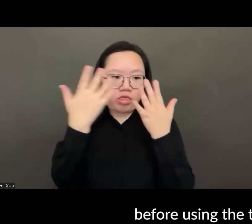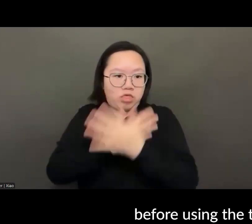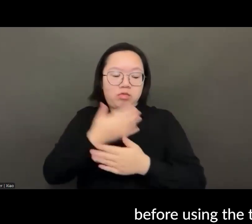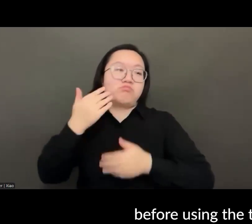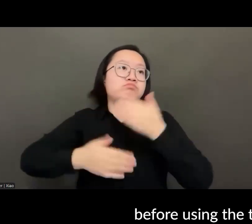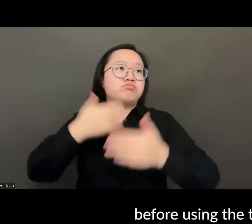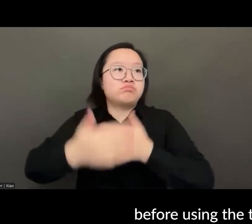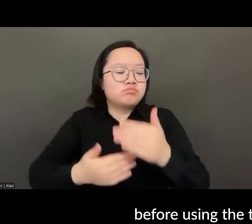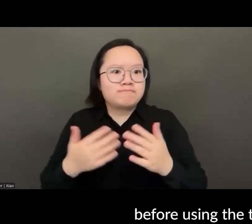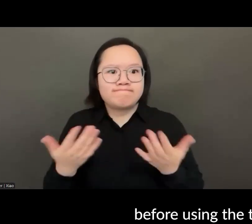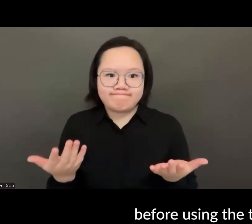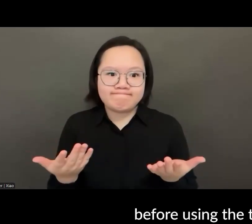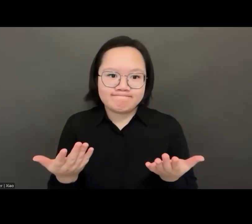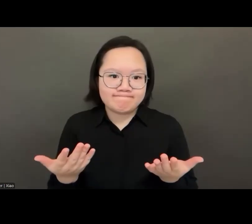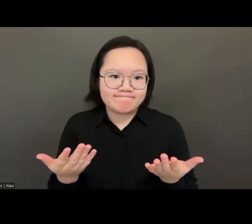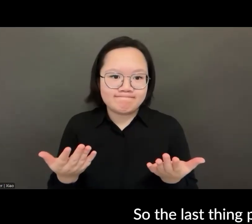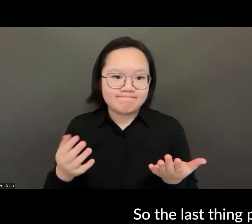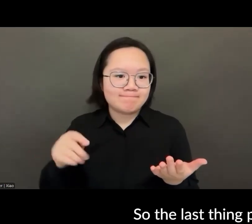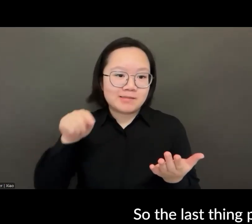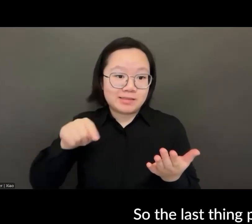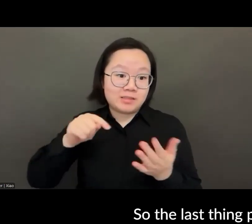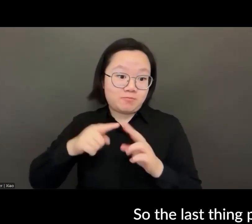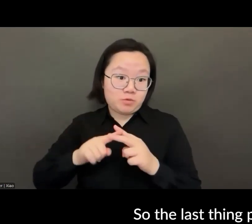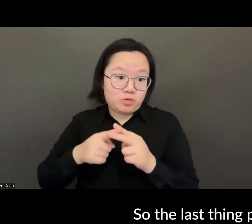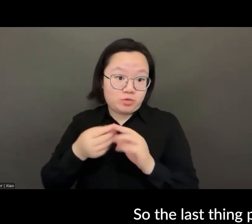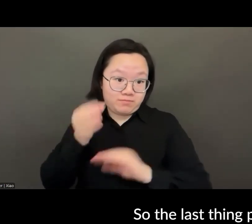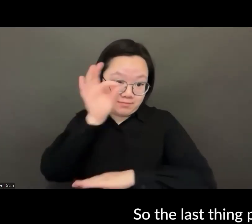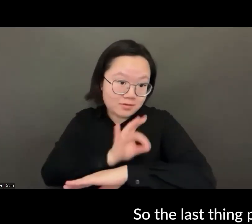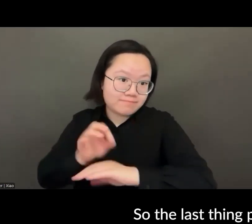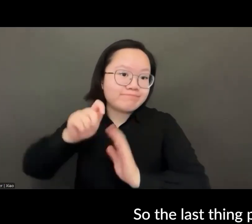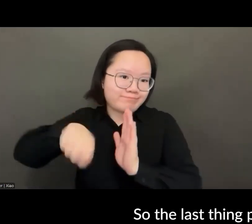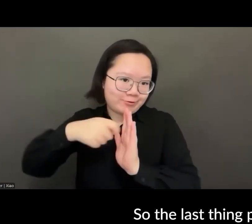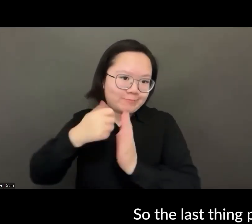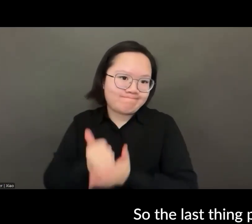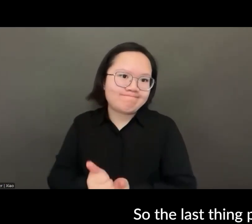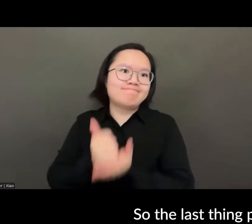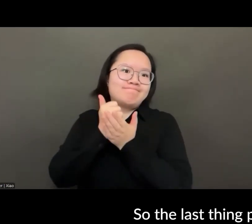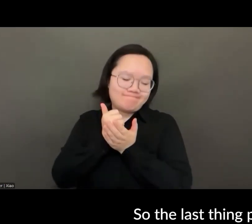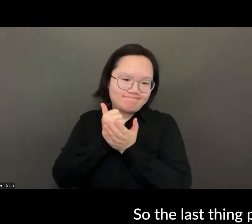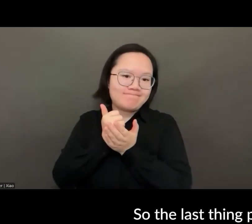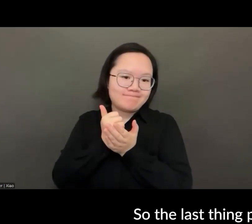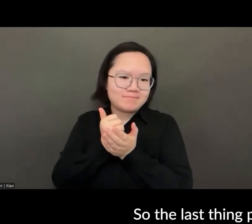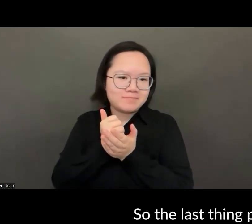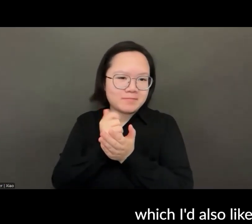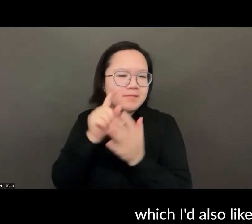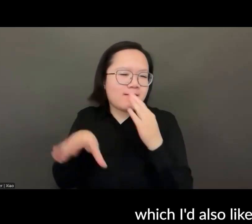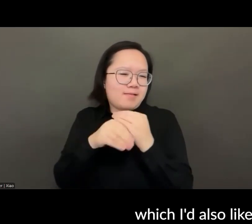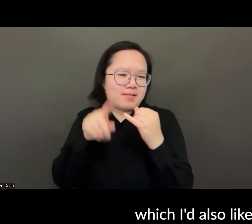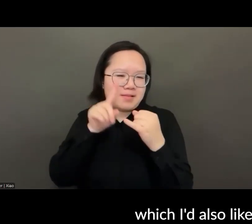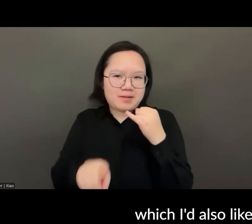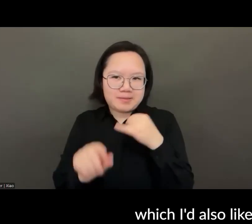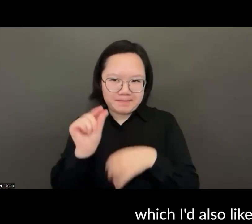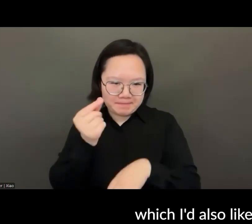that we designed through the project. So the last thing, probably, if time is within my side, if